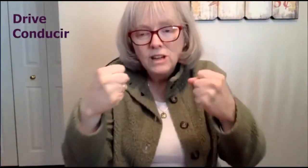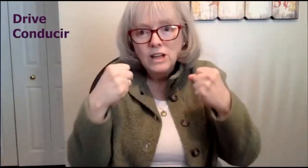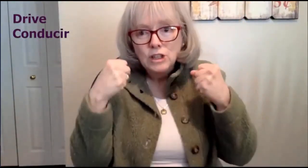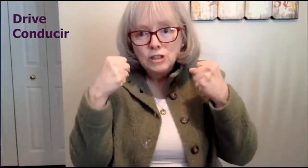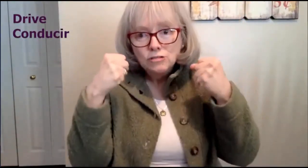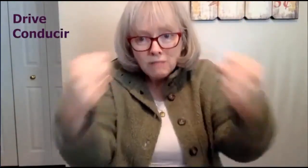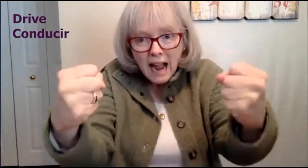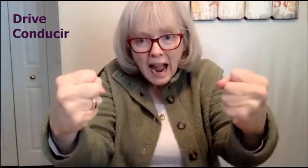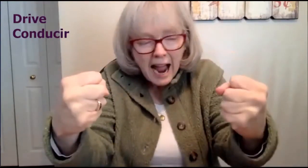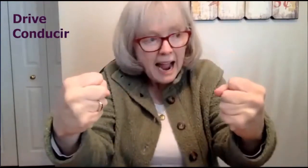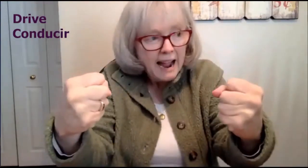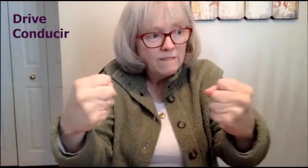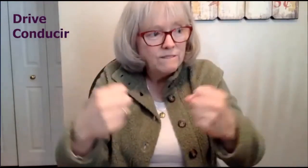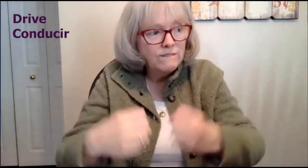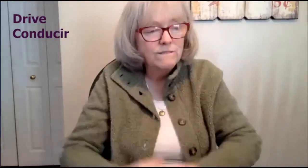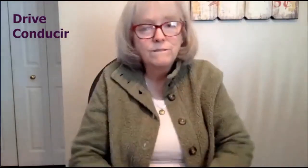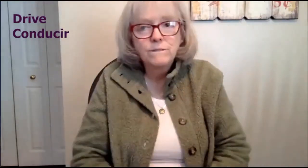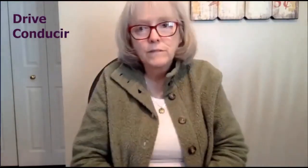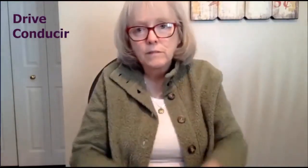Drive.